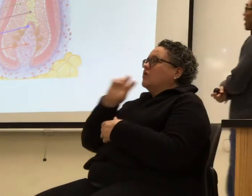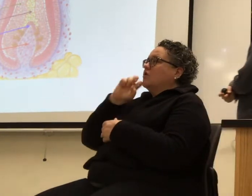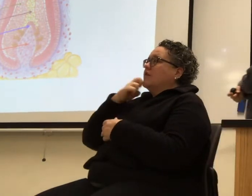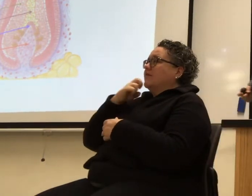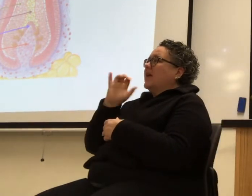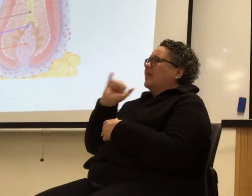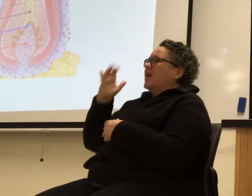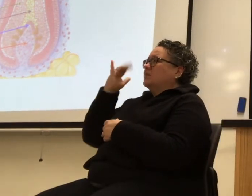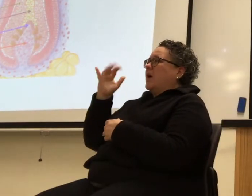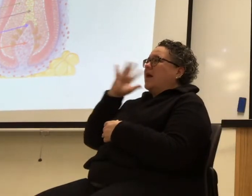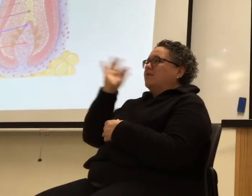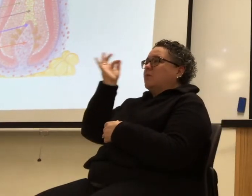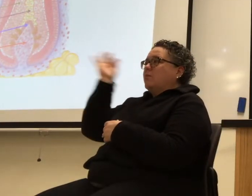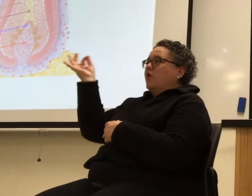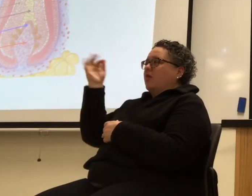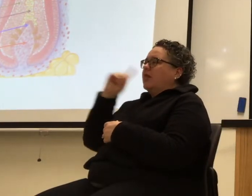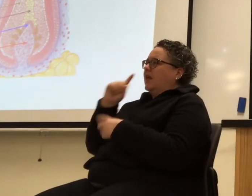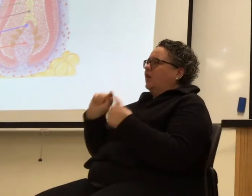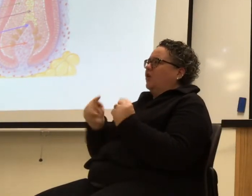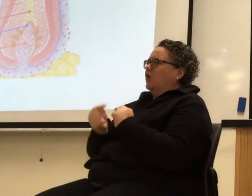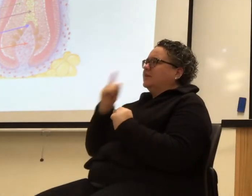ending inside the hair papilla.